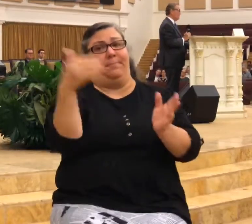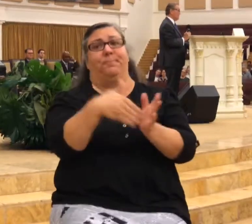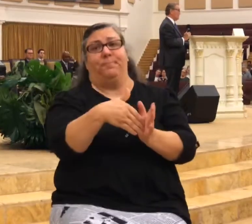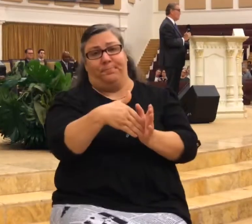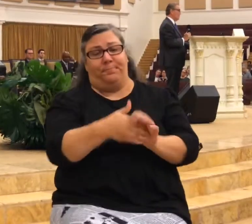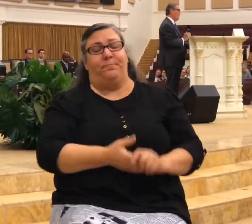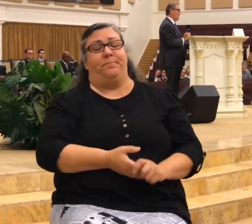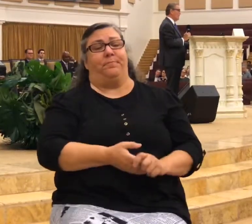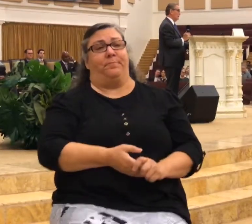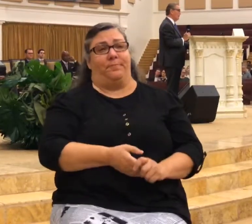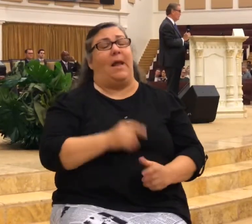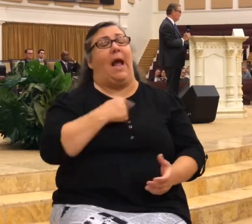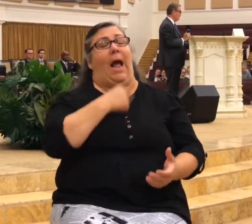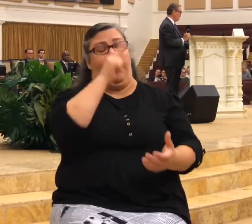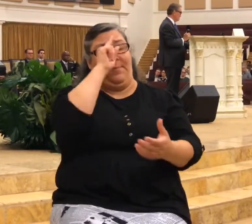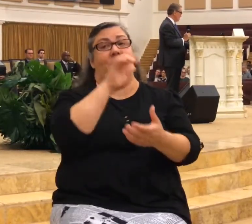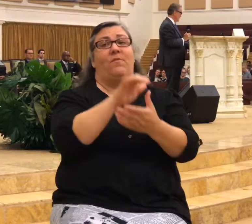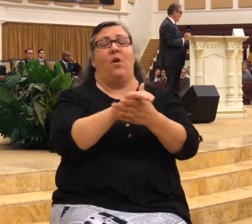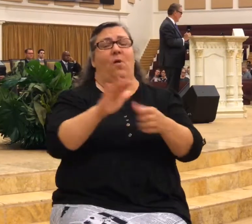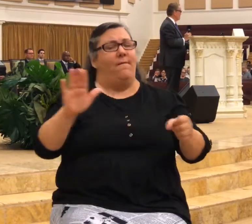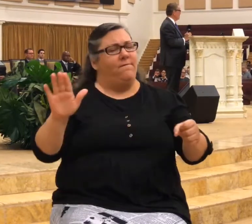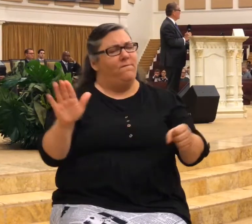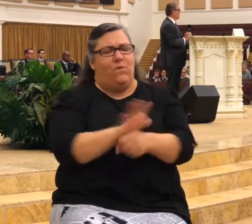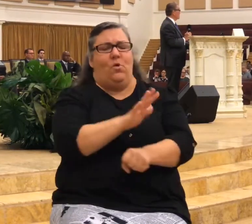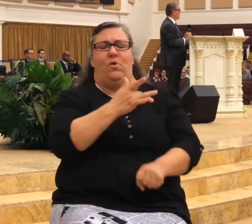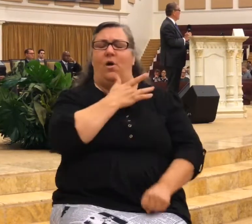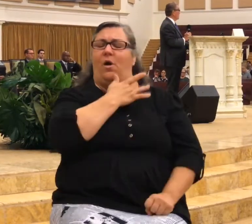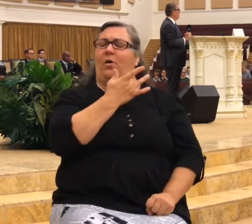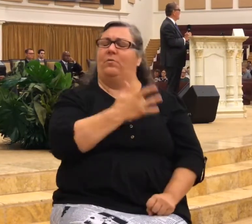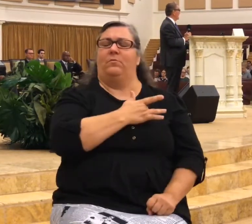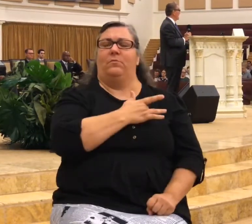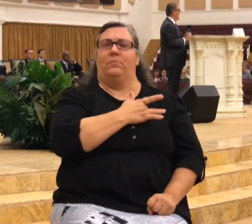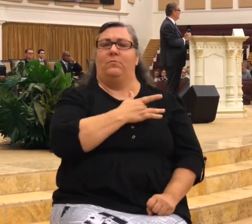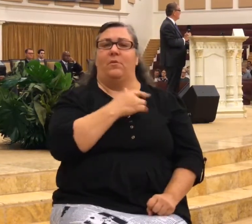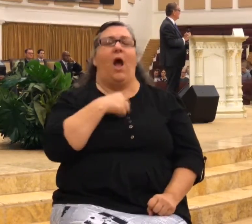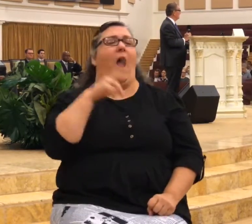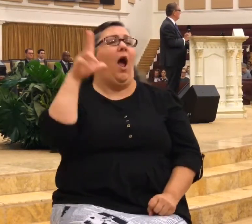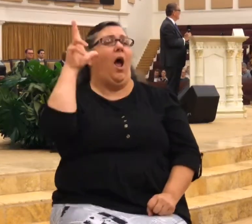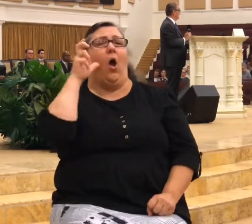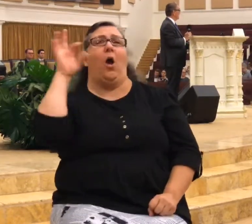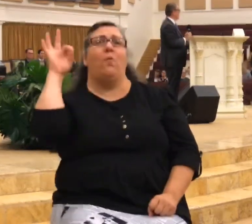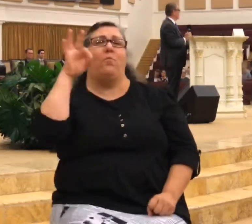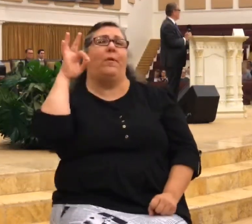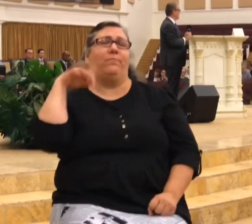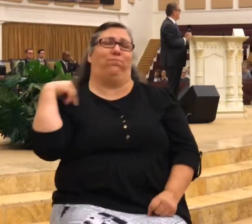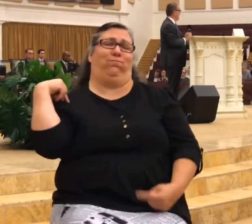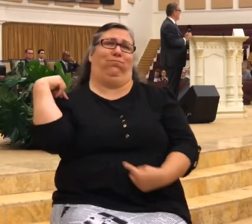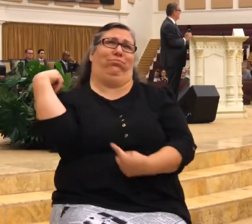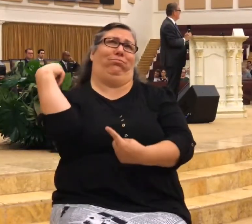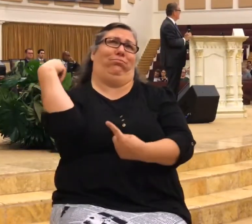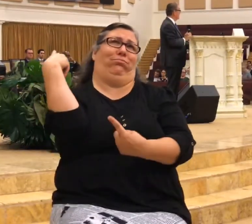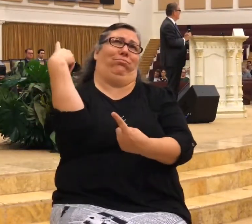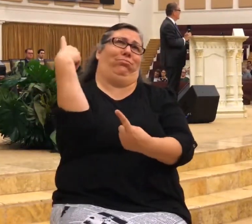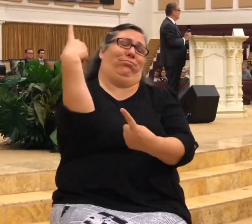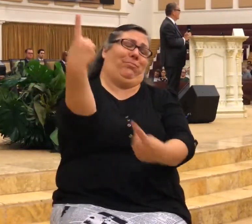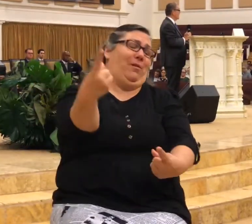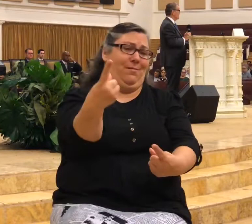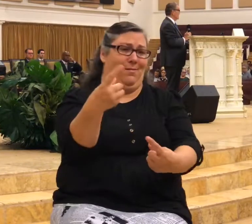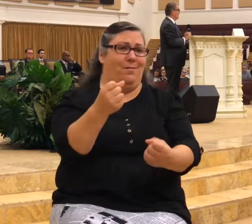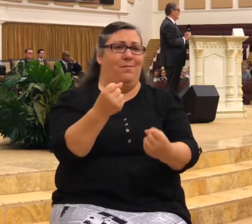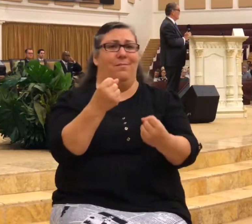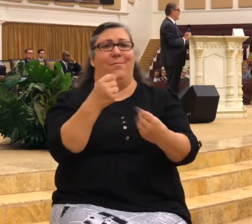I believe that with all of my heart. I've heard it preached all of my life. I've heard it sing about it.